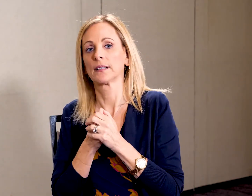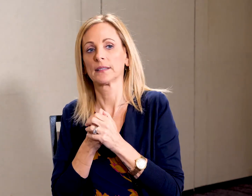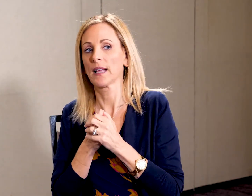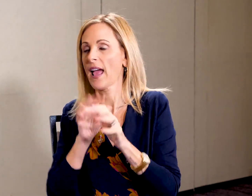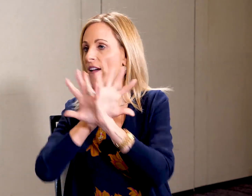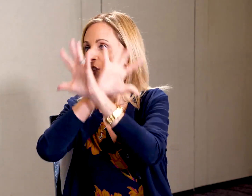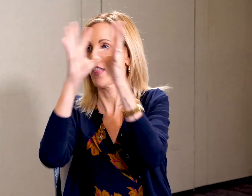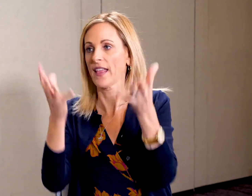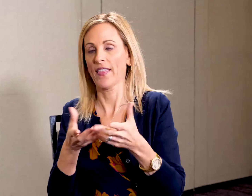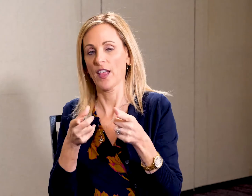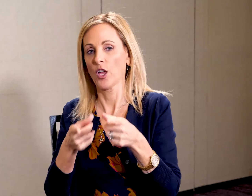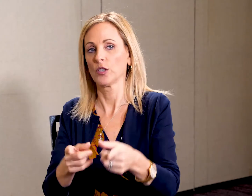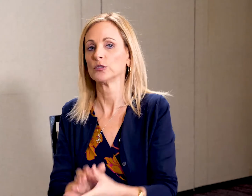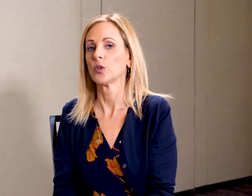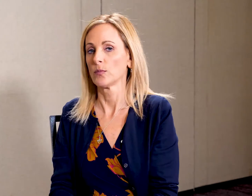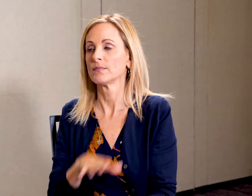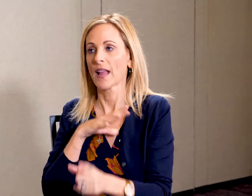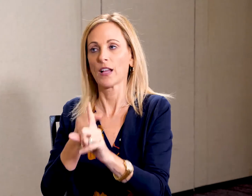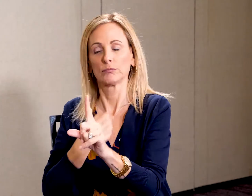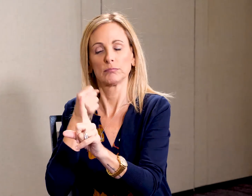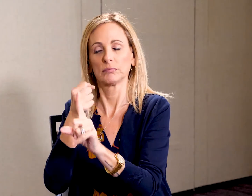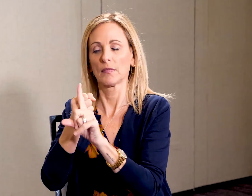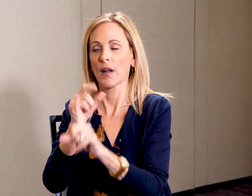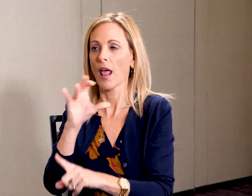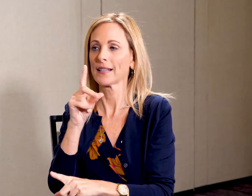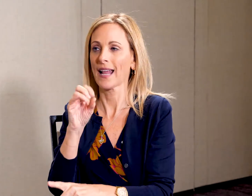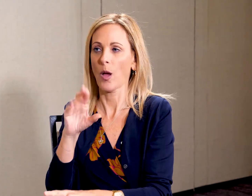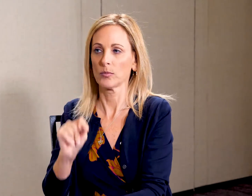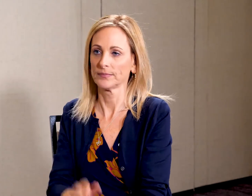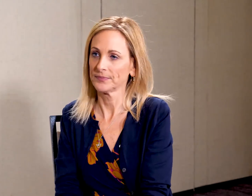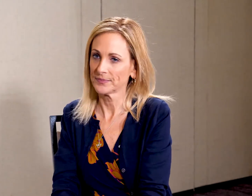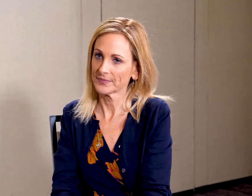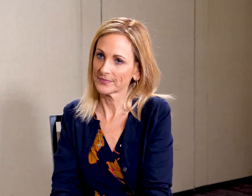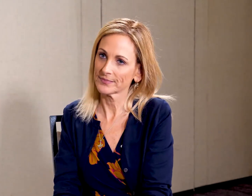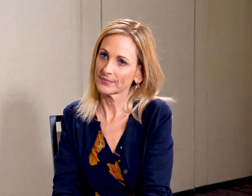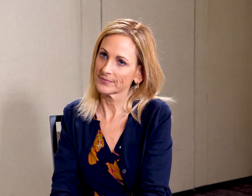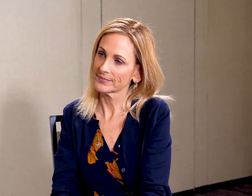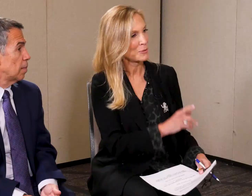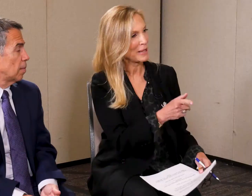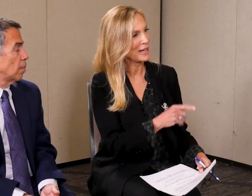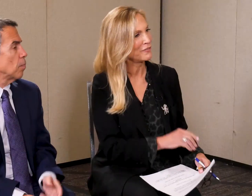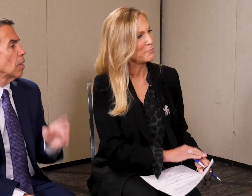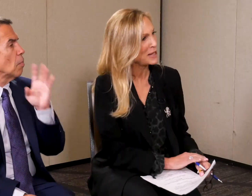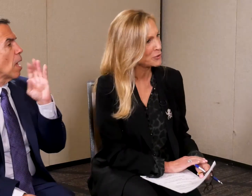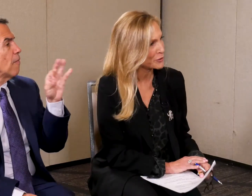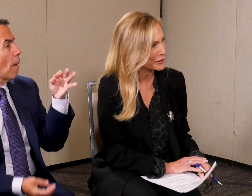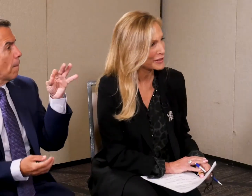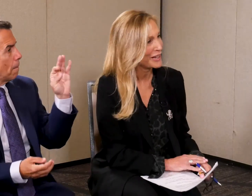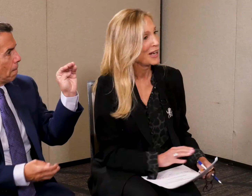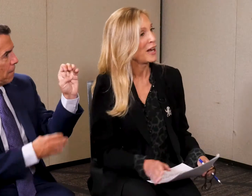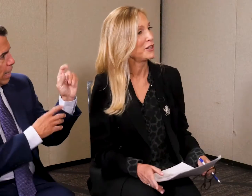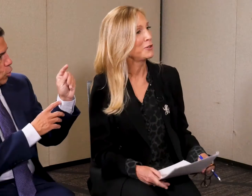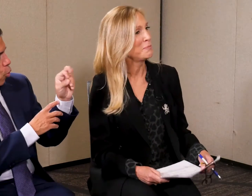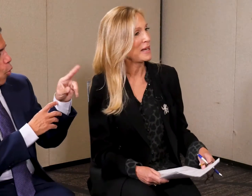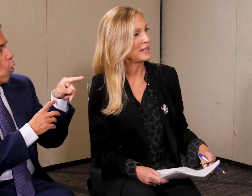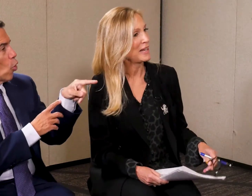the educators that I work with, the mentors, as a result of mainstreaming. And I lucked out. Speaking of mentors, you met